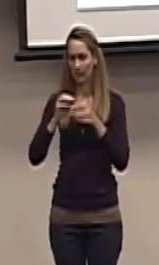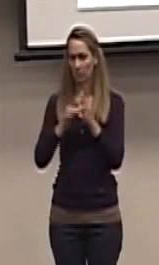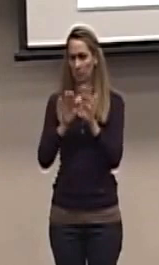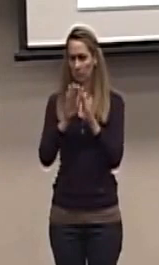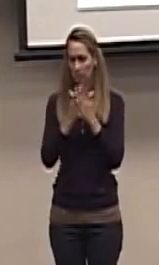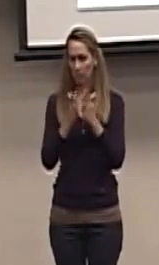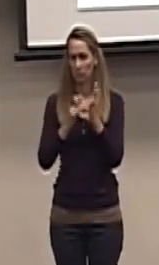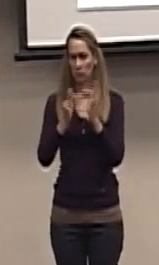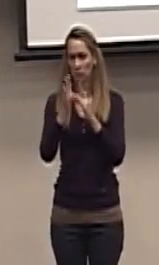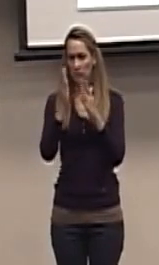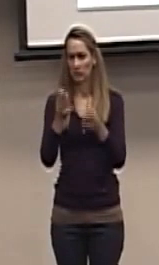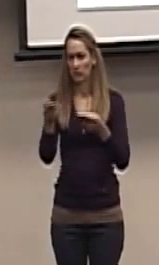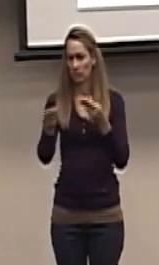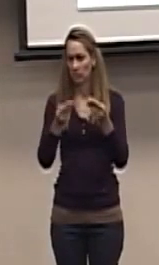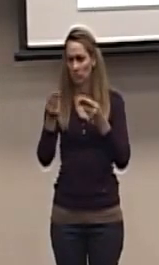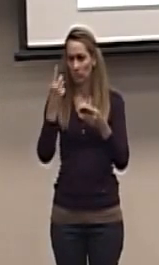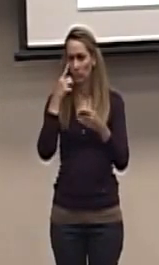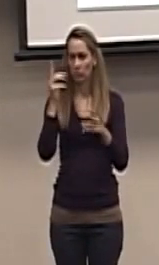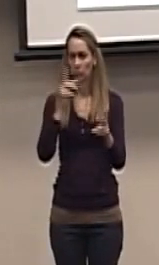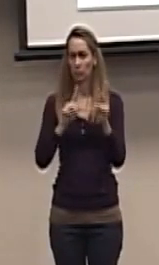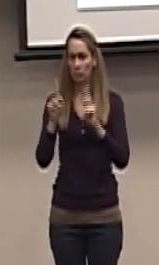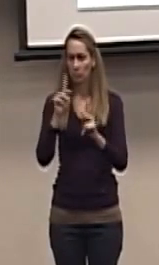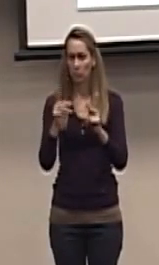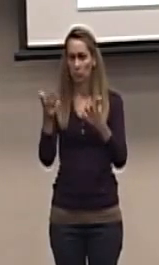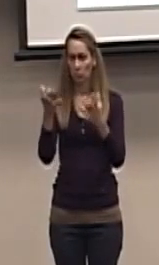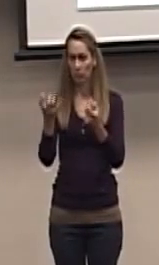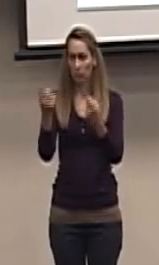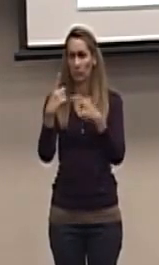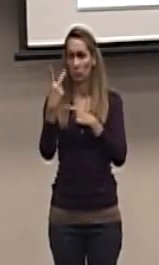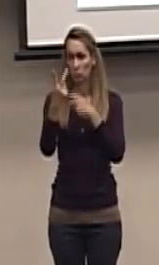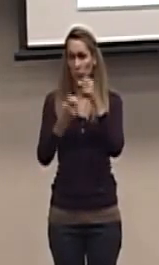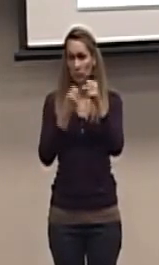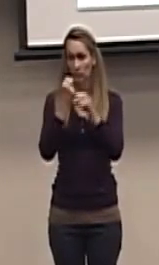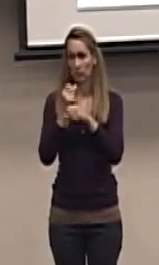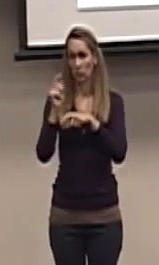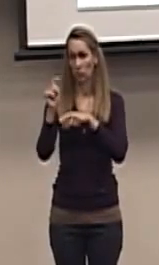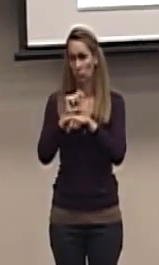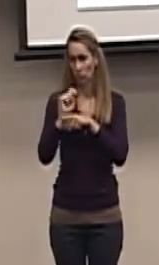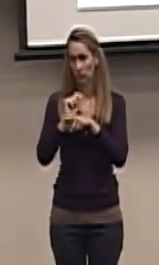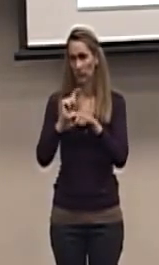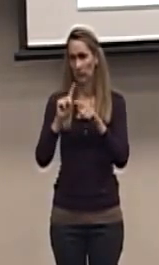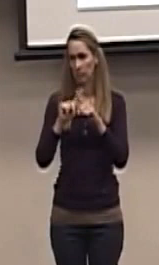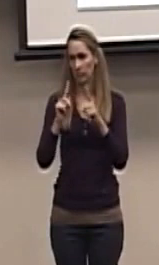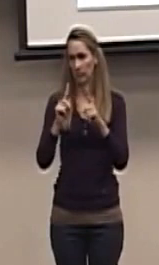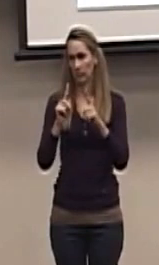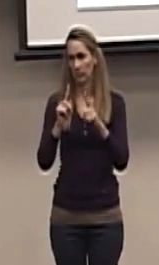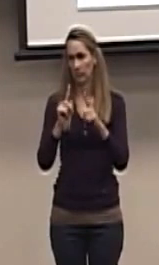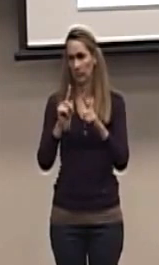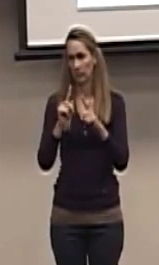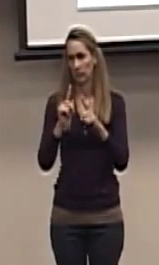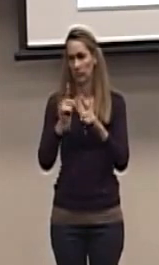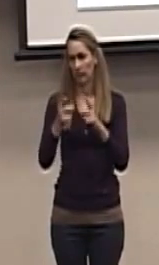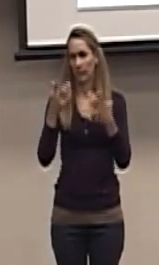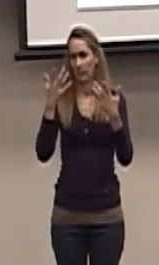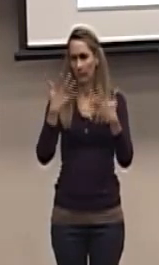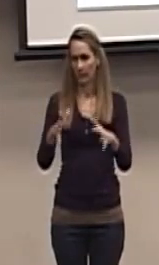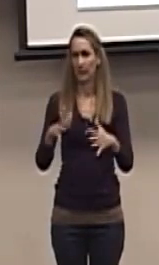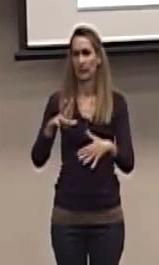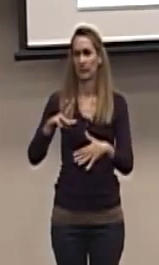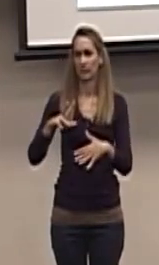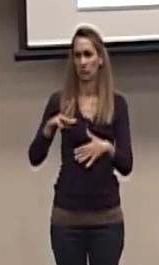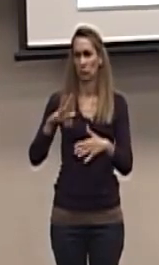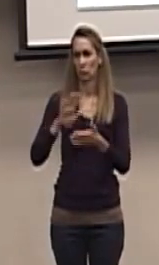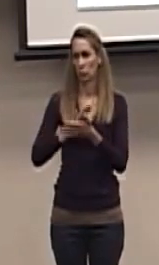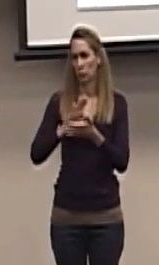Christian ministry for those who would like to come for 2-year training but has completed secondary school. And we have